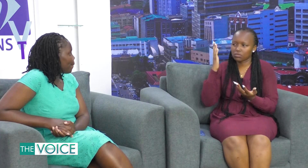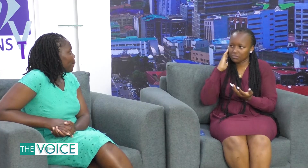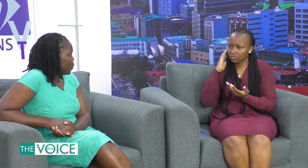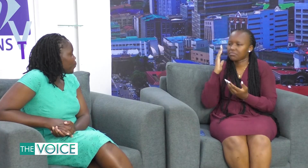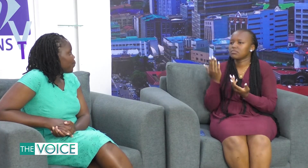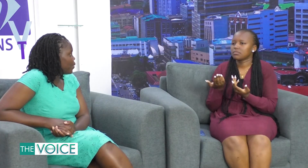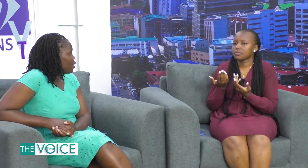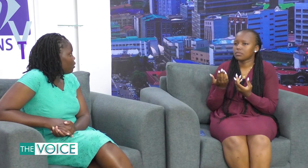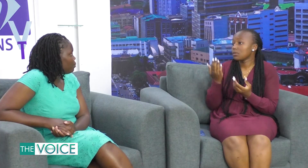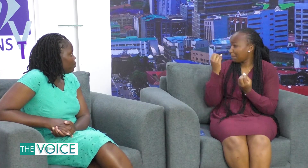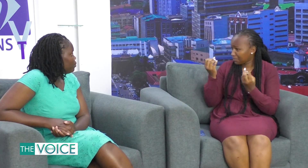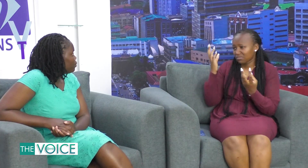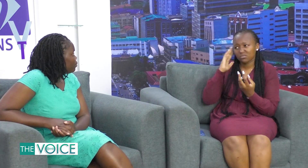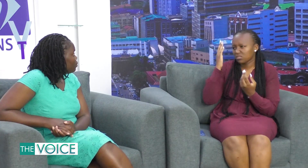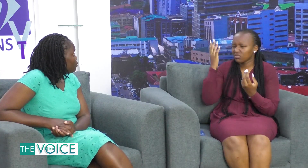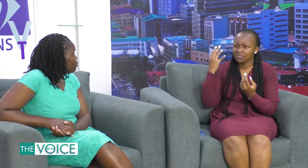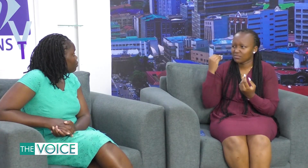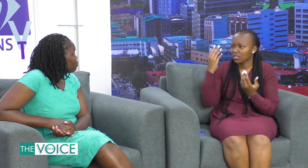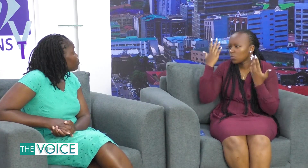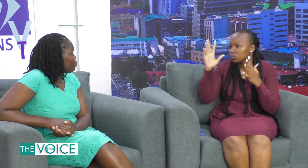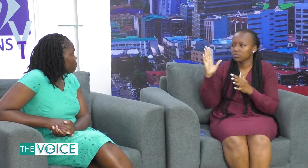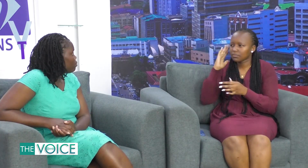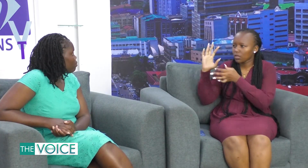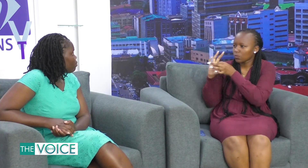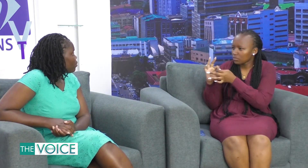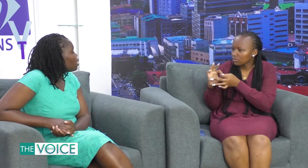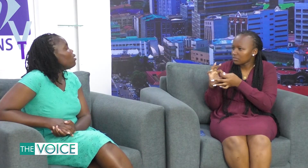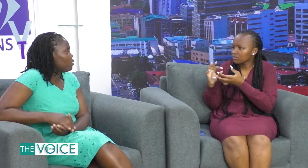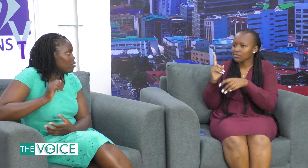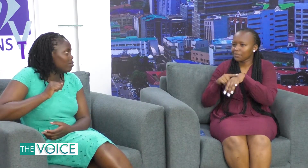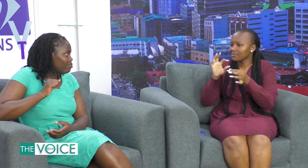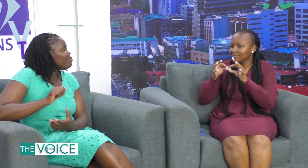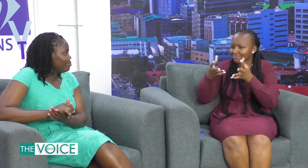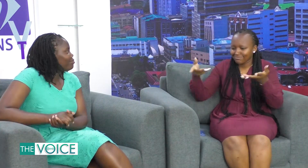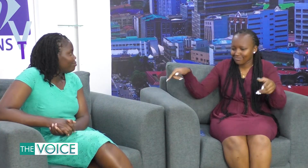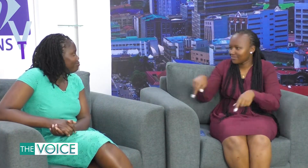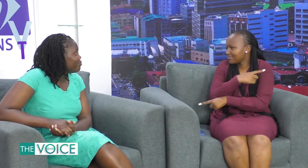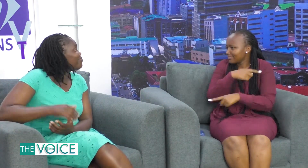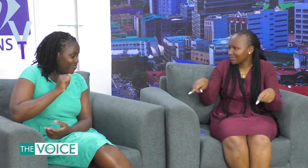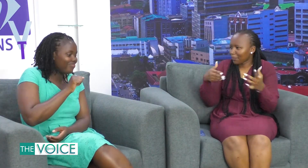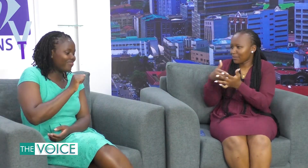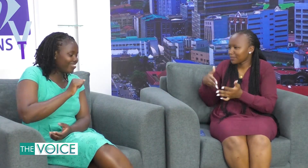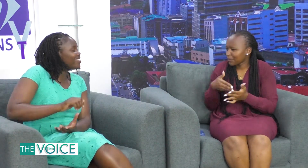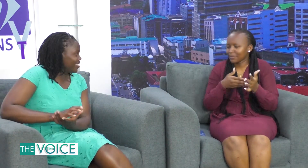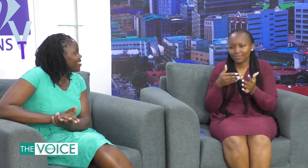And also when I entered the class, there was a sign language interpreter. And the interpreter